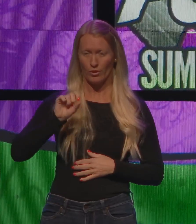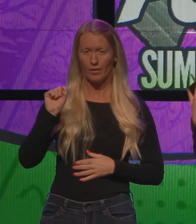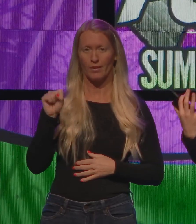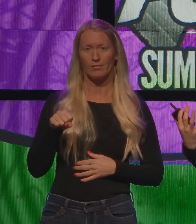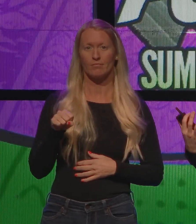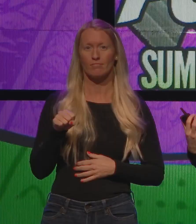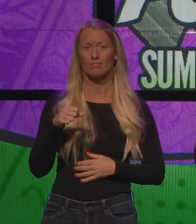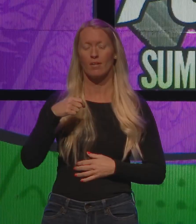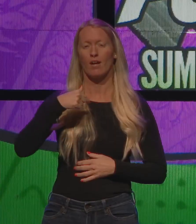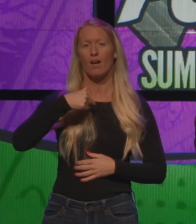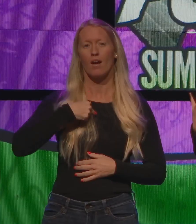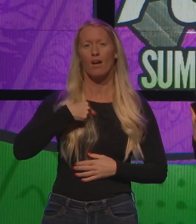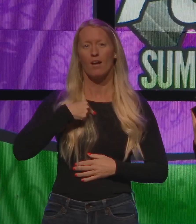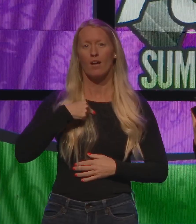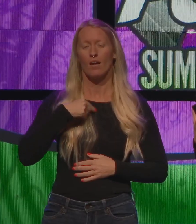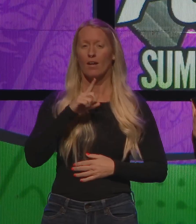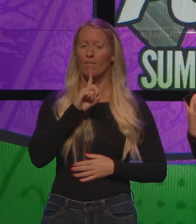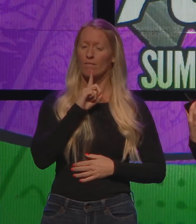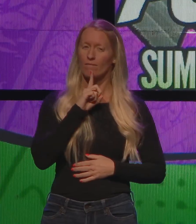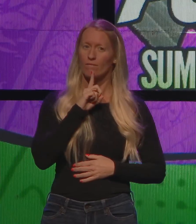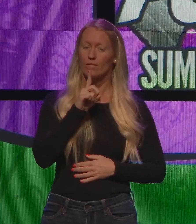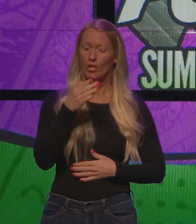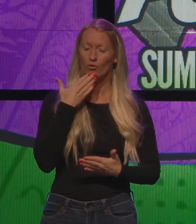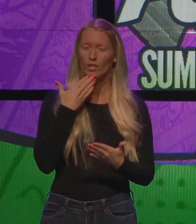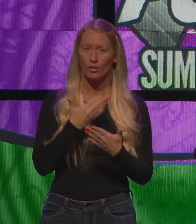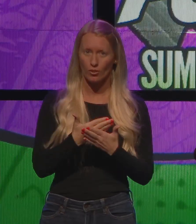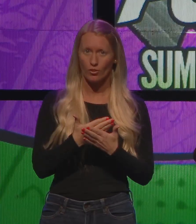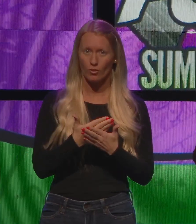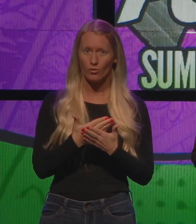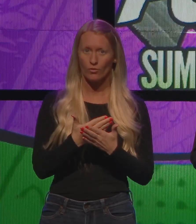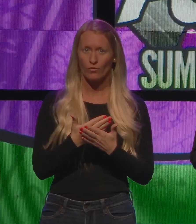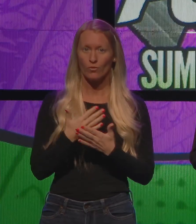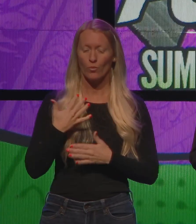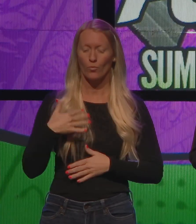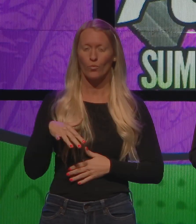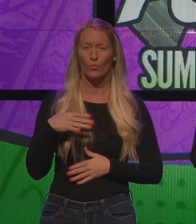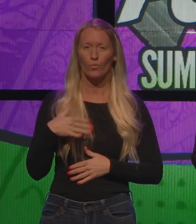I am very good.